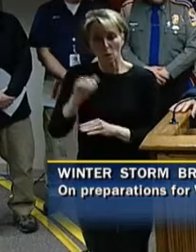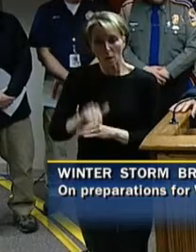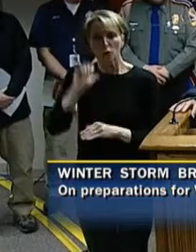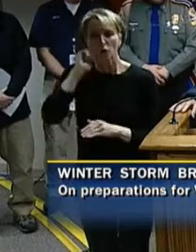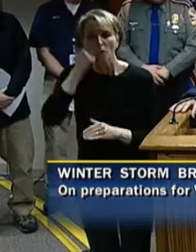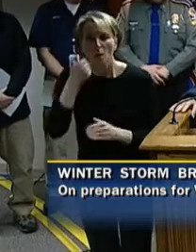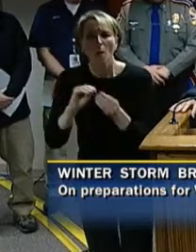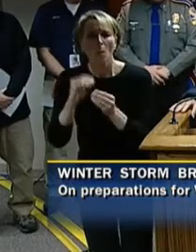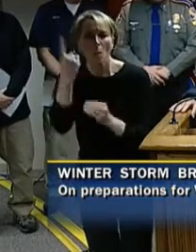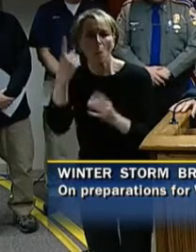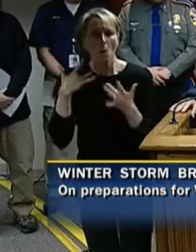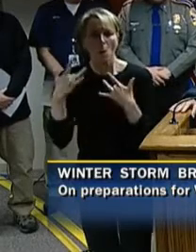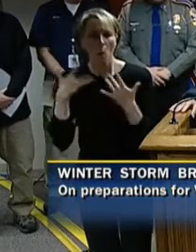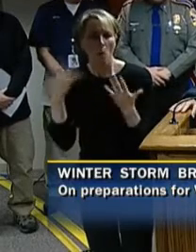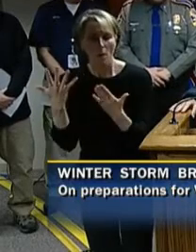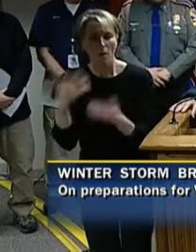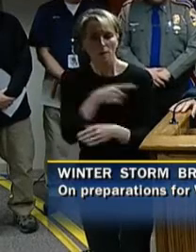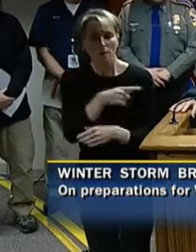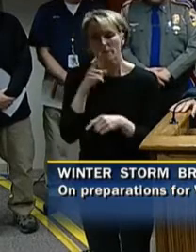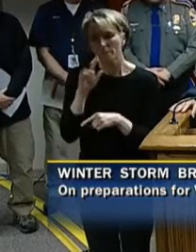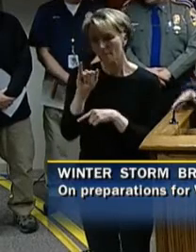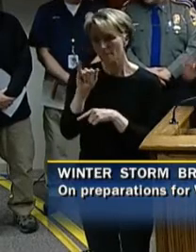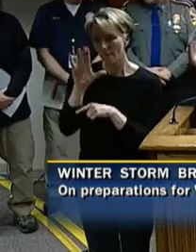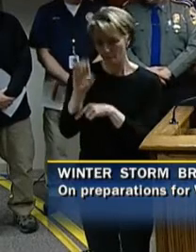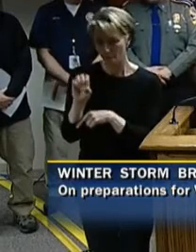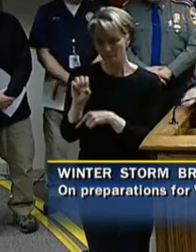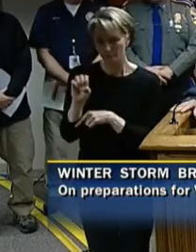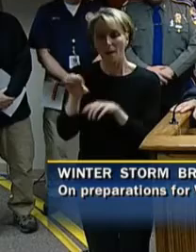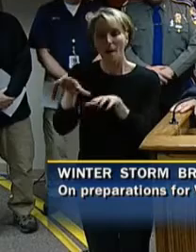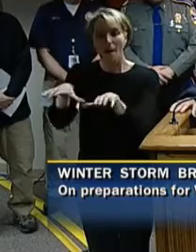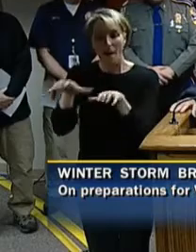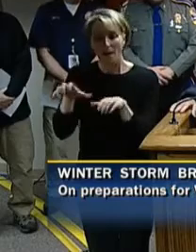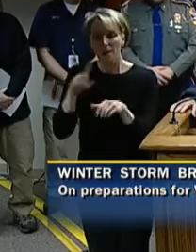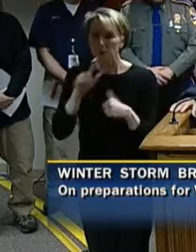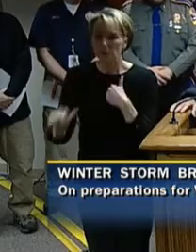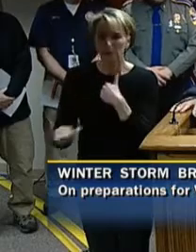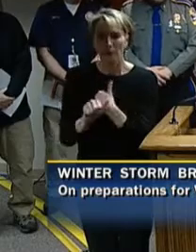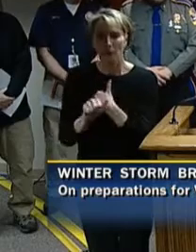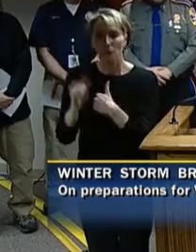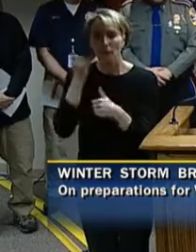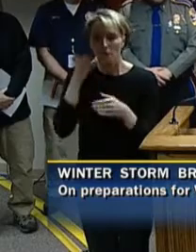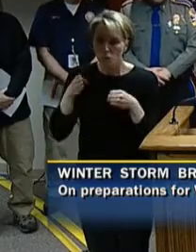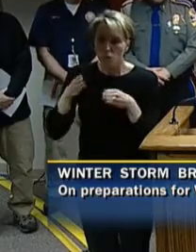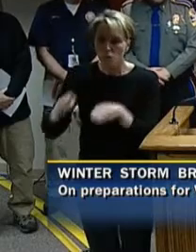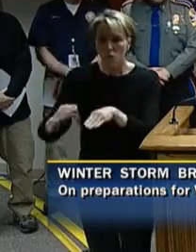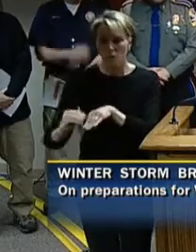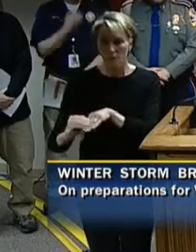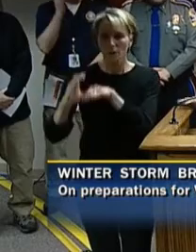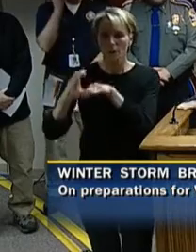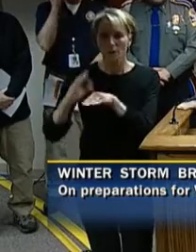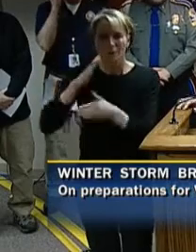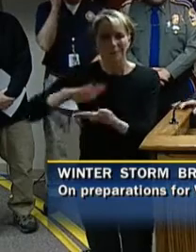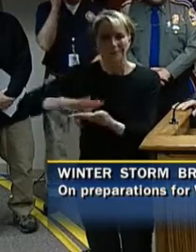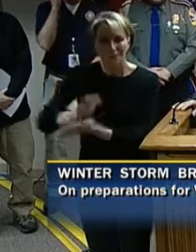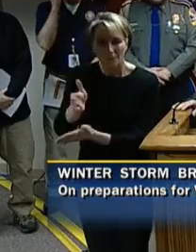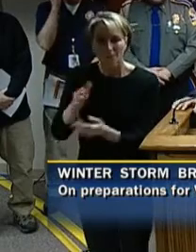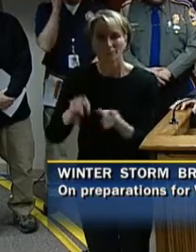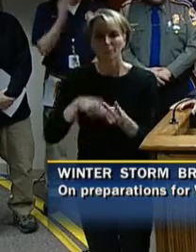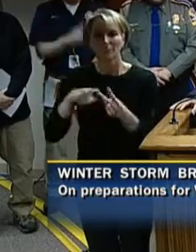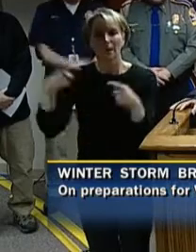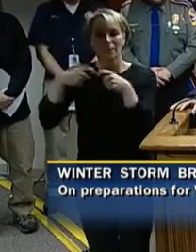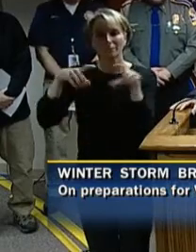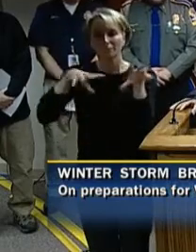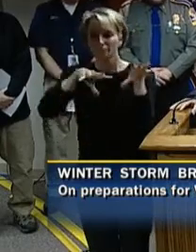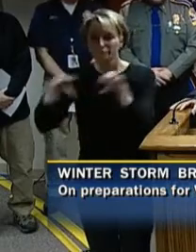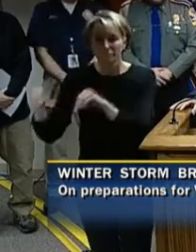Ice. Ice is dangerous on roads. Ice takes down power lines. Ice can shut down electricity for seniors